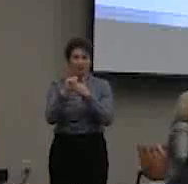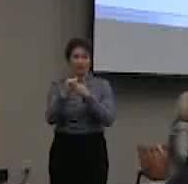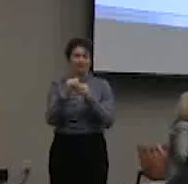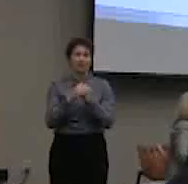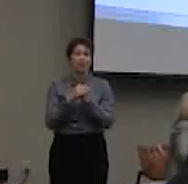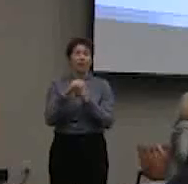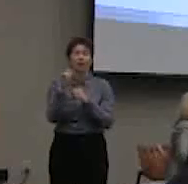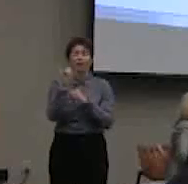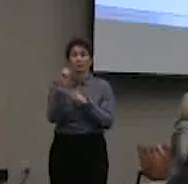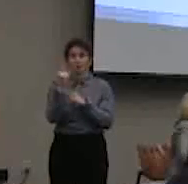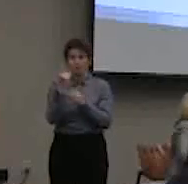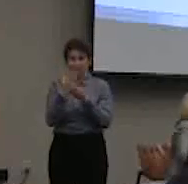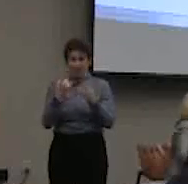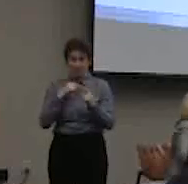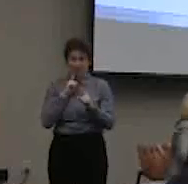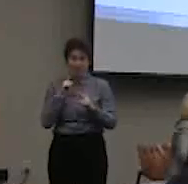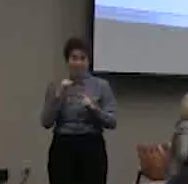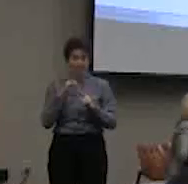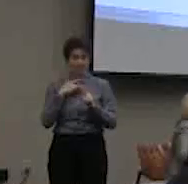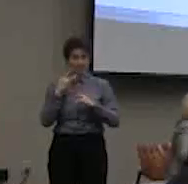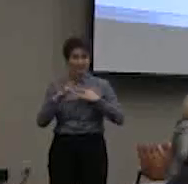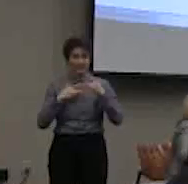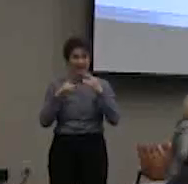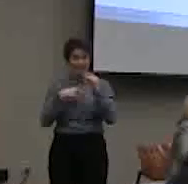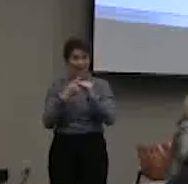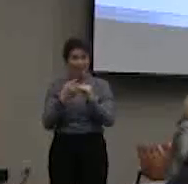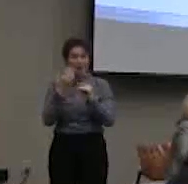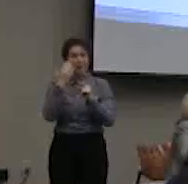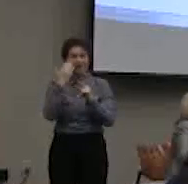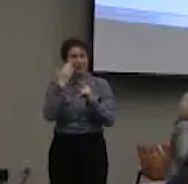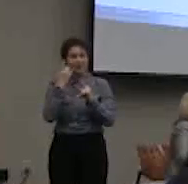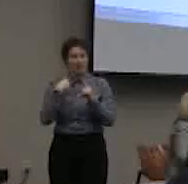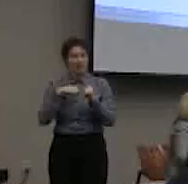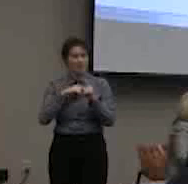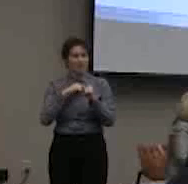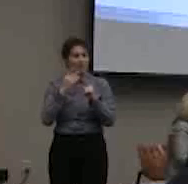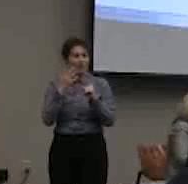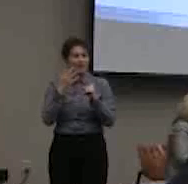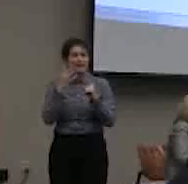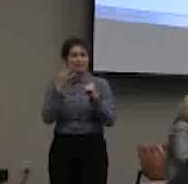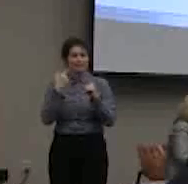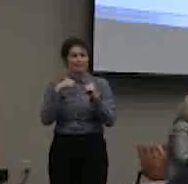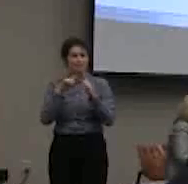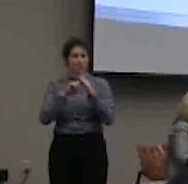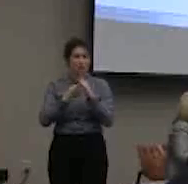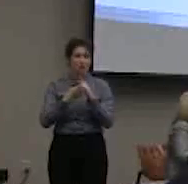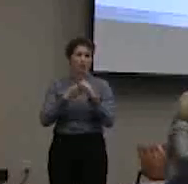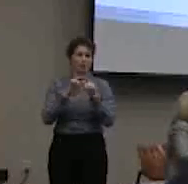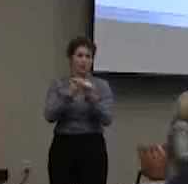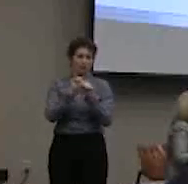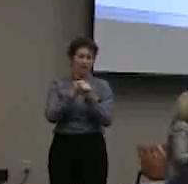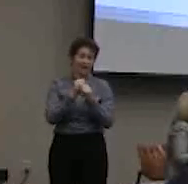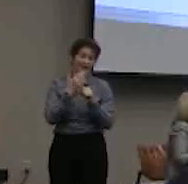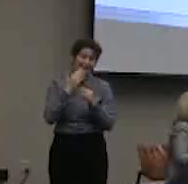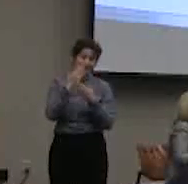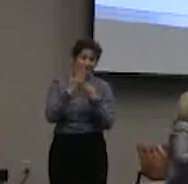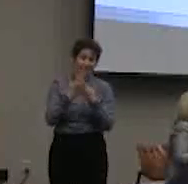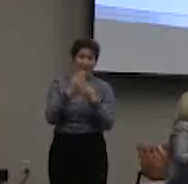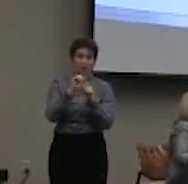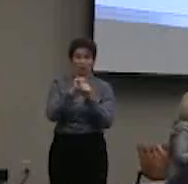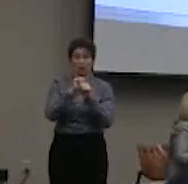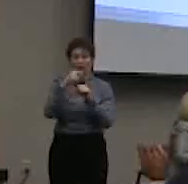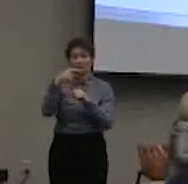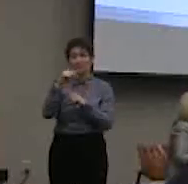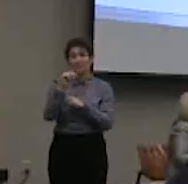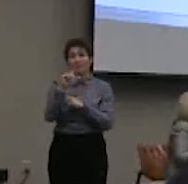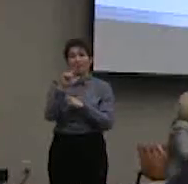we're excited about that we know we've already started working on, thanks to some of the work Paul is doing with our chamber. And